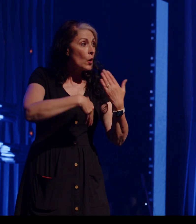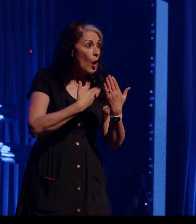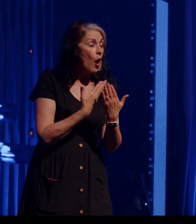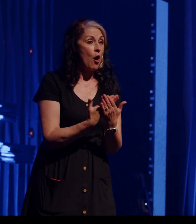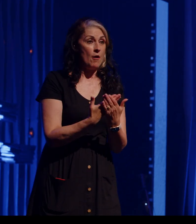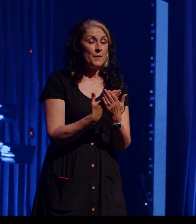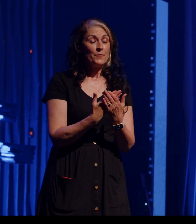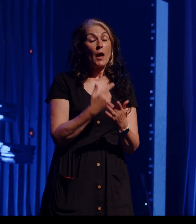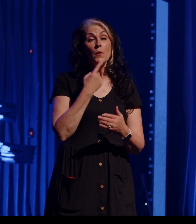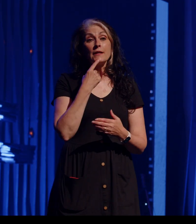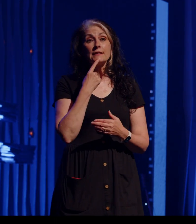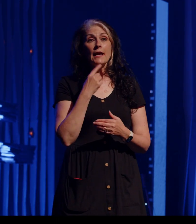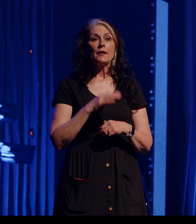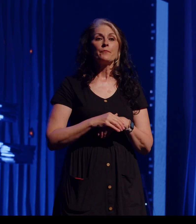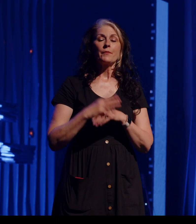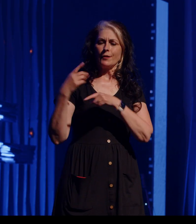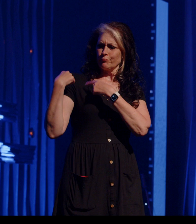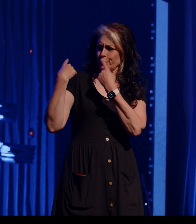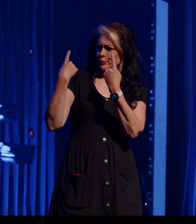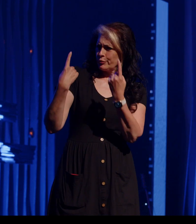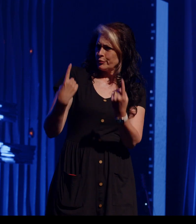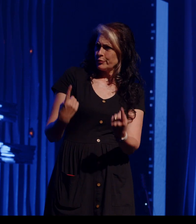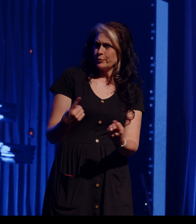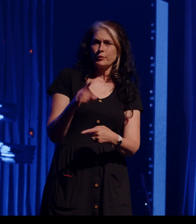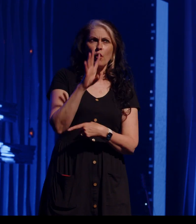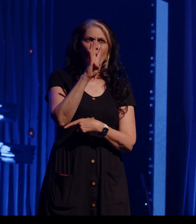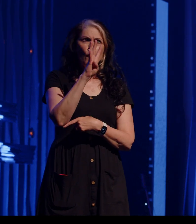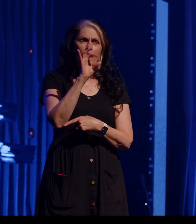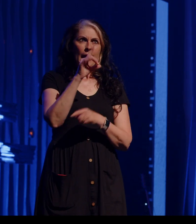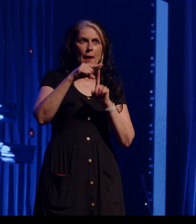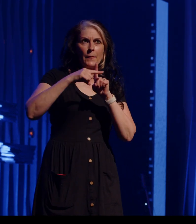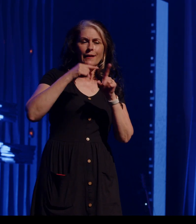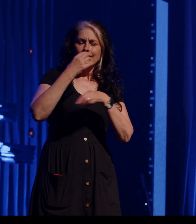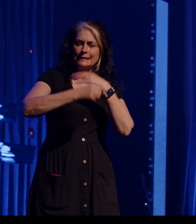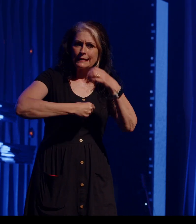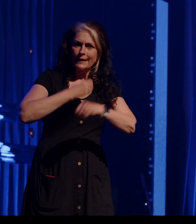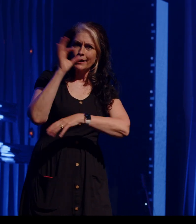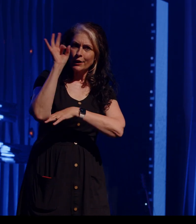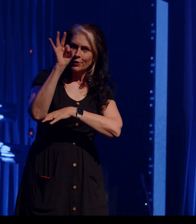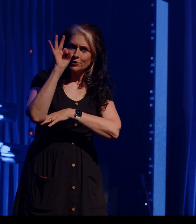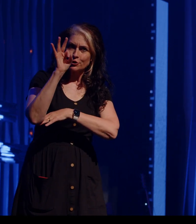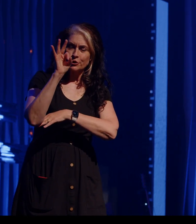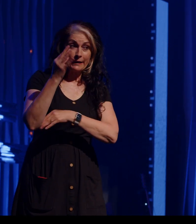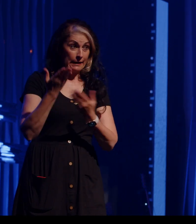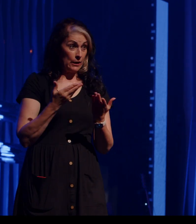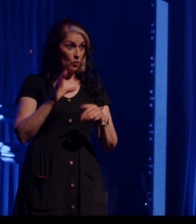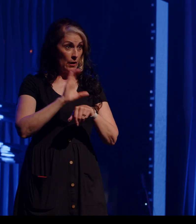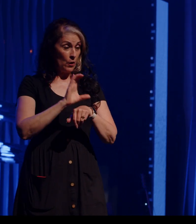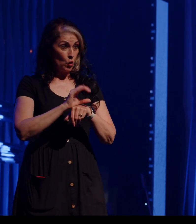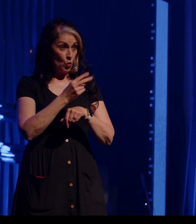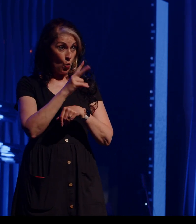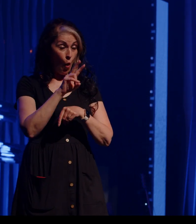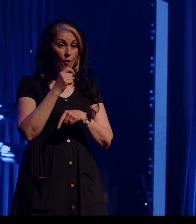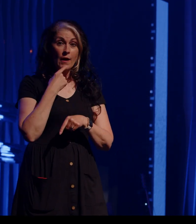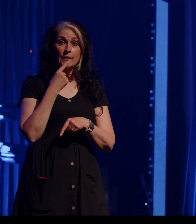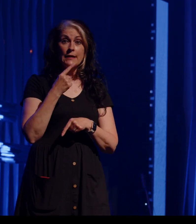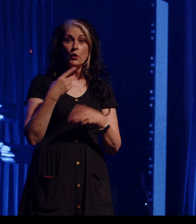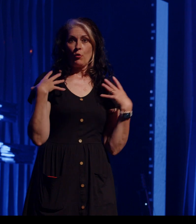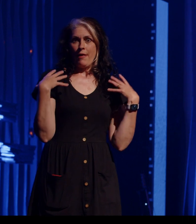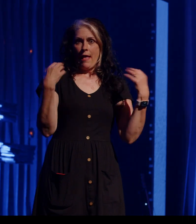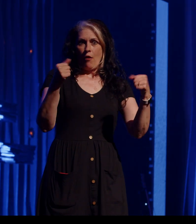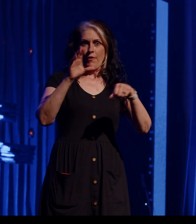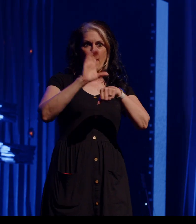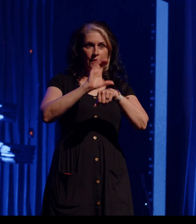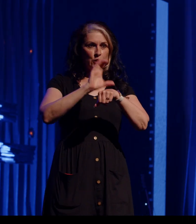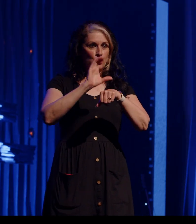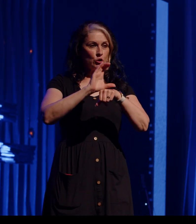you. I just want to say that over my years, almost, 48 plus years now here at the Grove, I can tell you the health of this